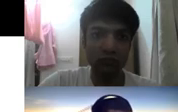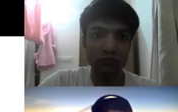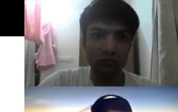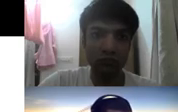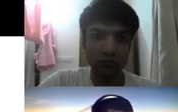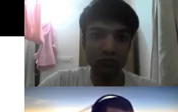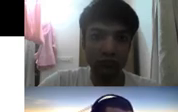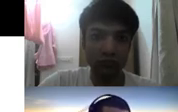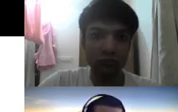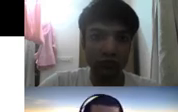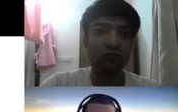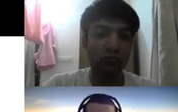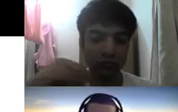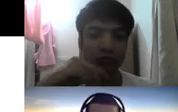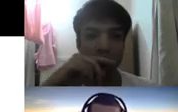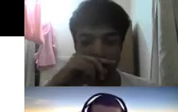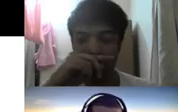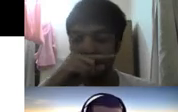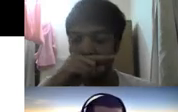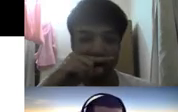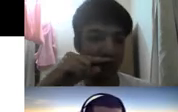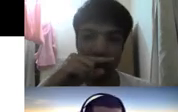this is back to this table.